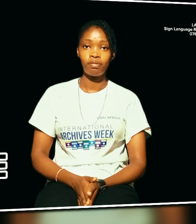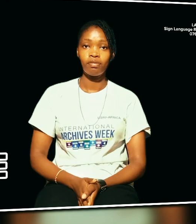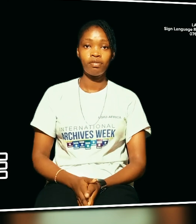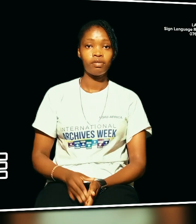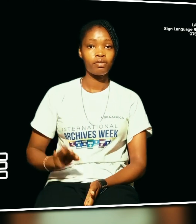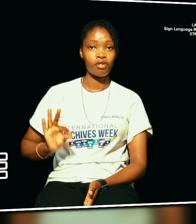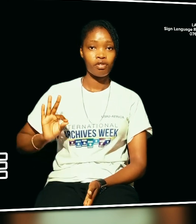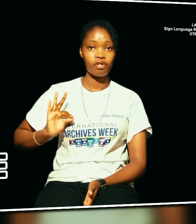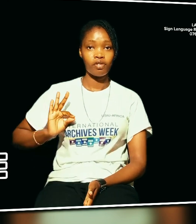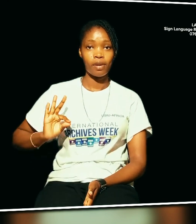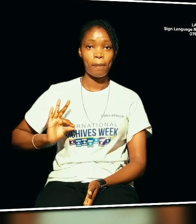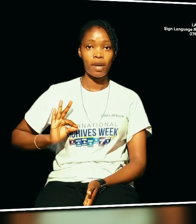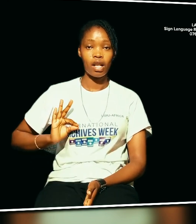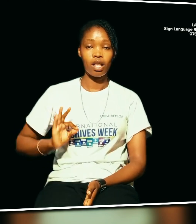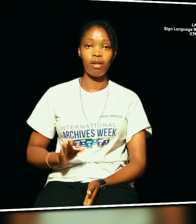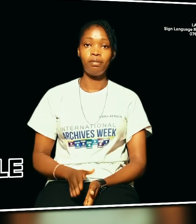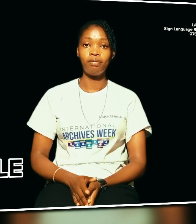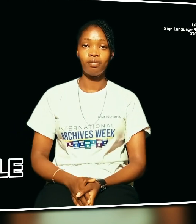Female.